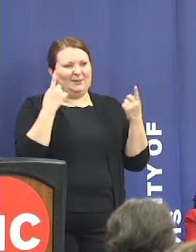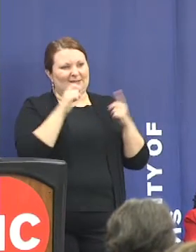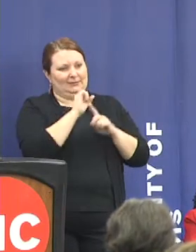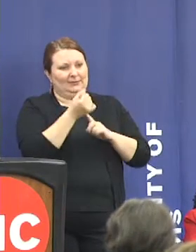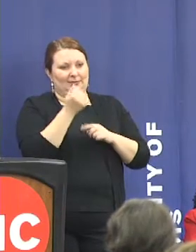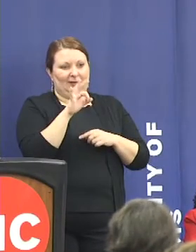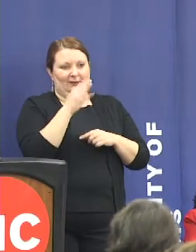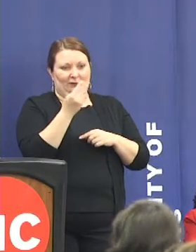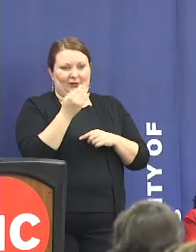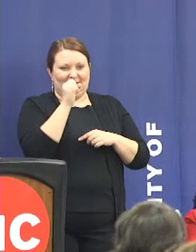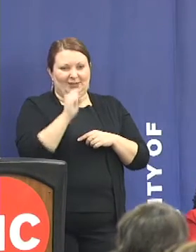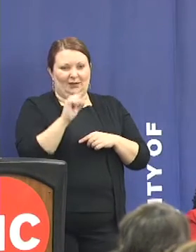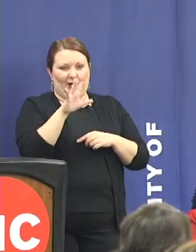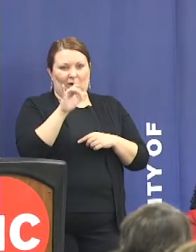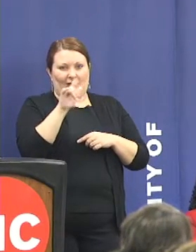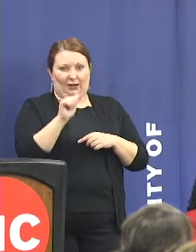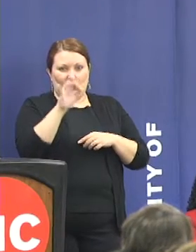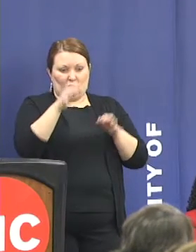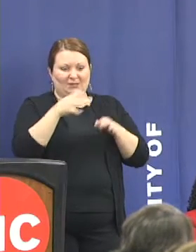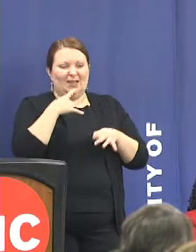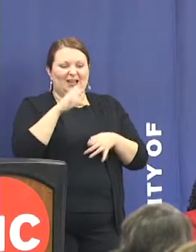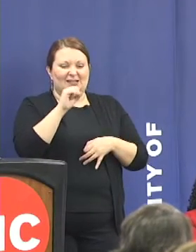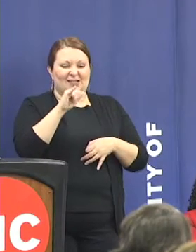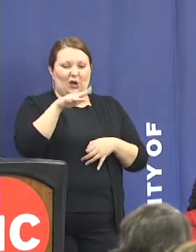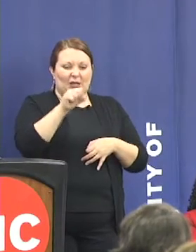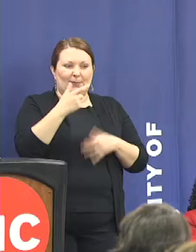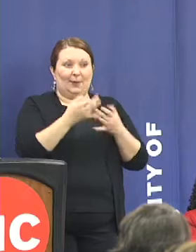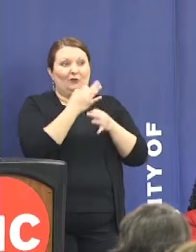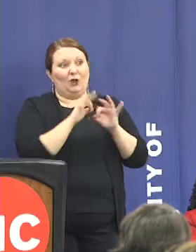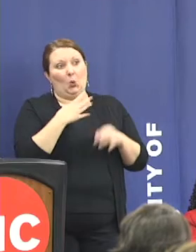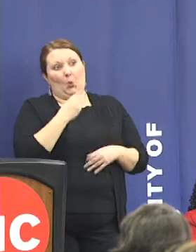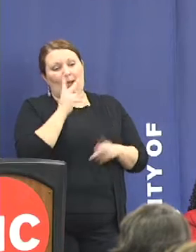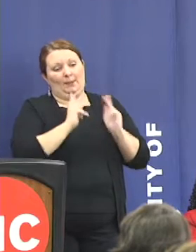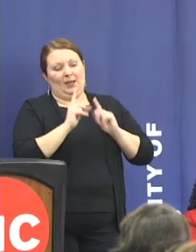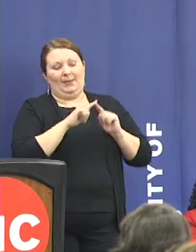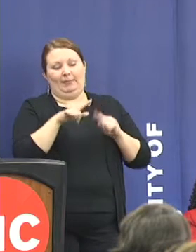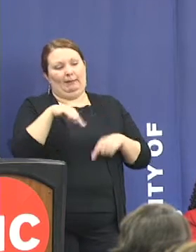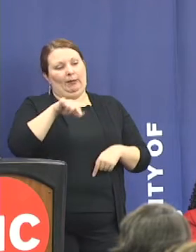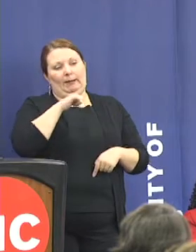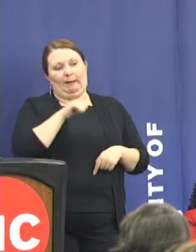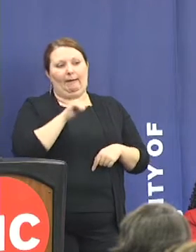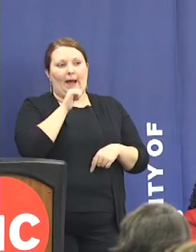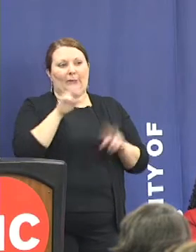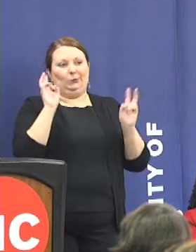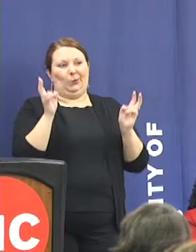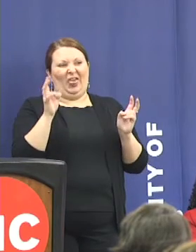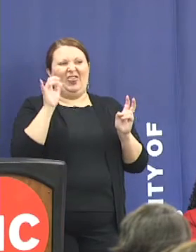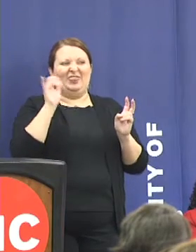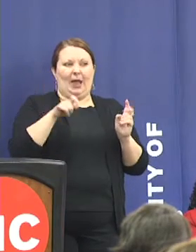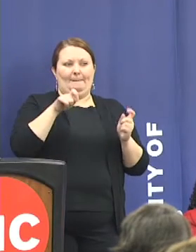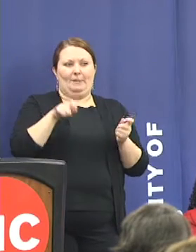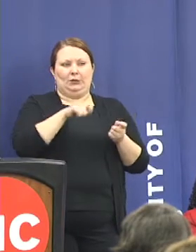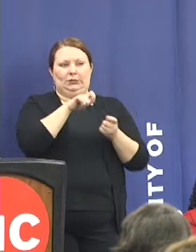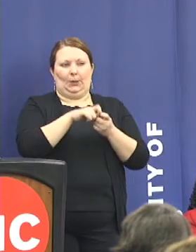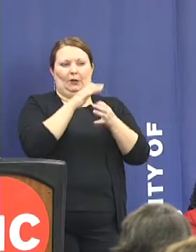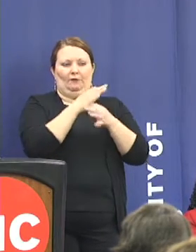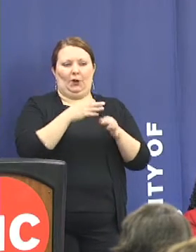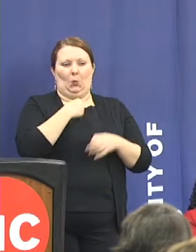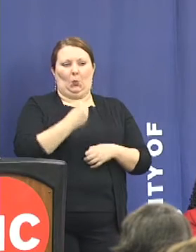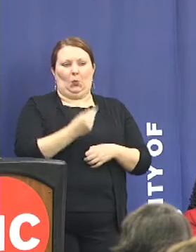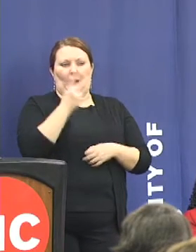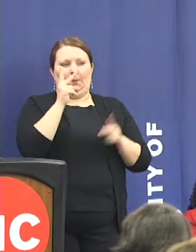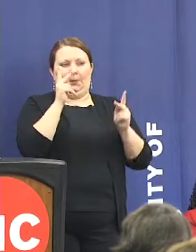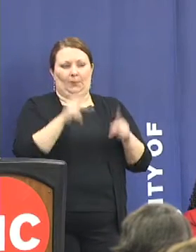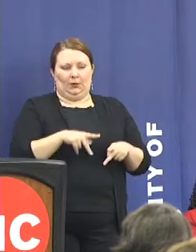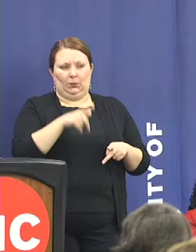South Carolina judge ruled that while Syrians might be free white persons, they were not, quote, that particular free white